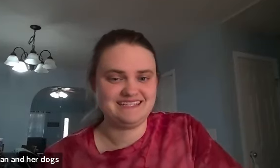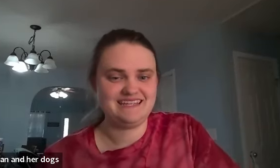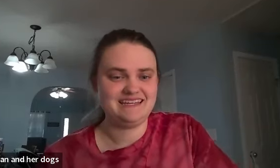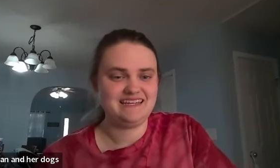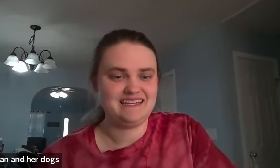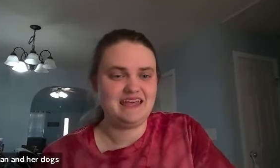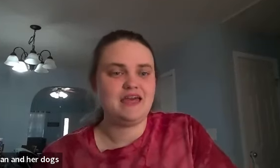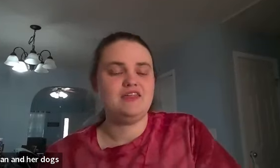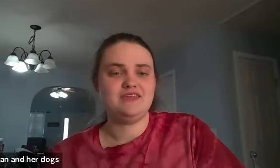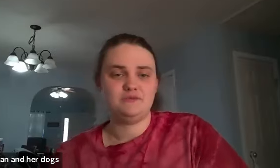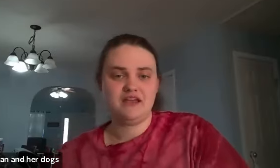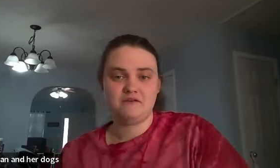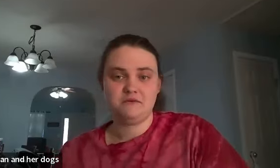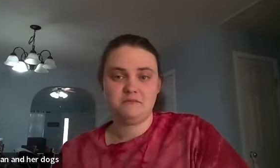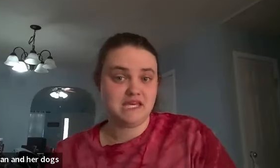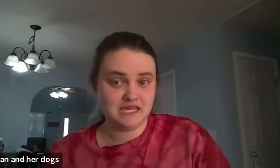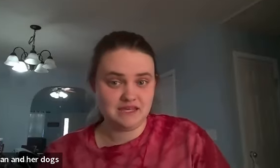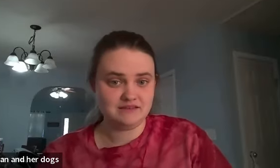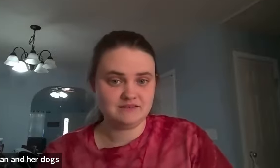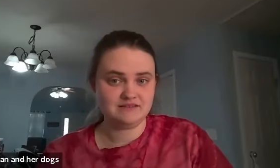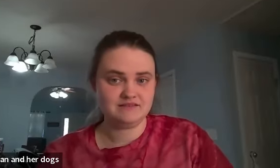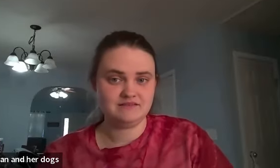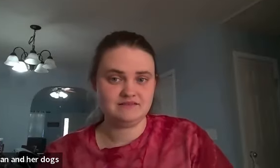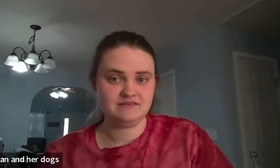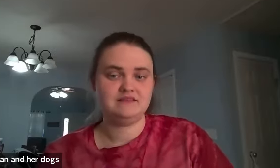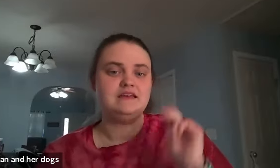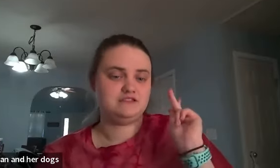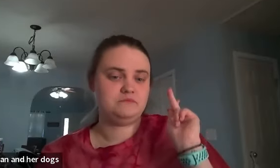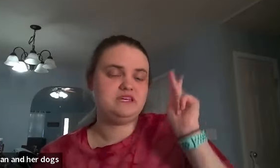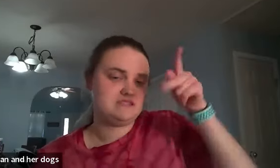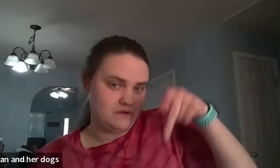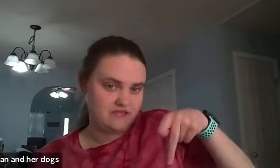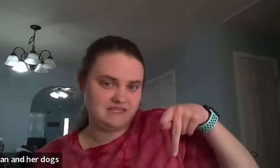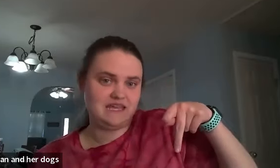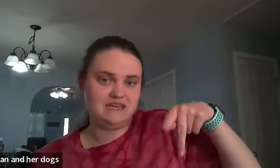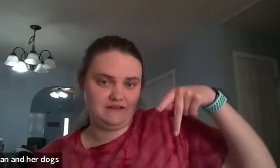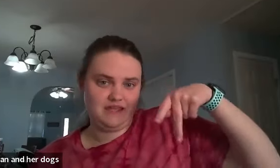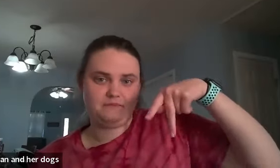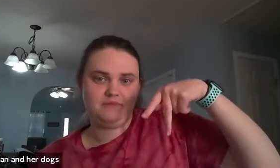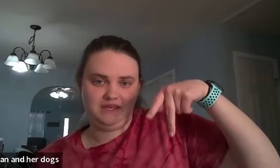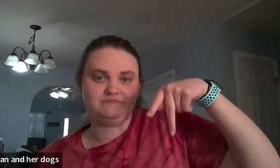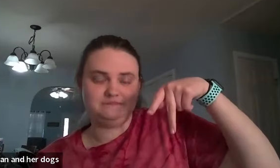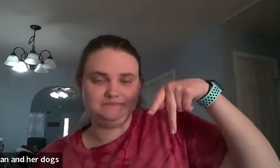Excellent. And then we have P. And so P is the one that's the K down. Yeah, P. Mm-hmm.